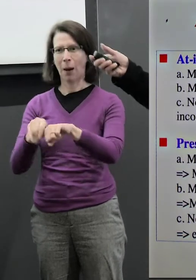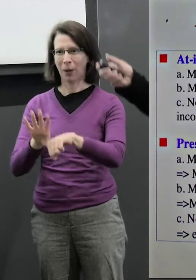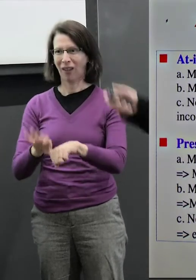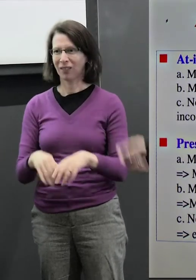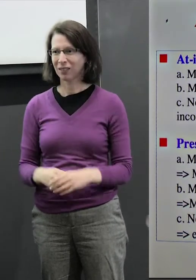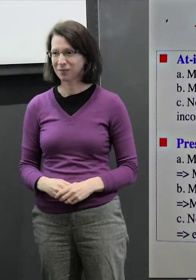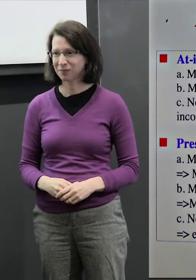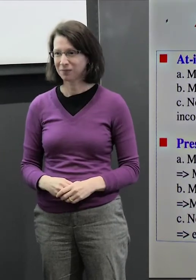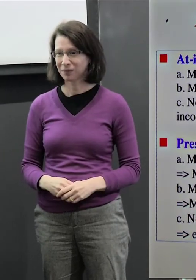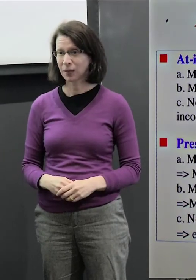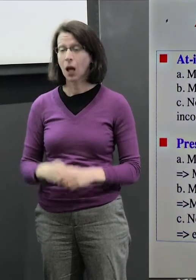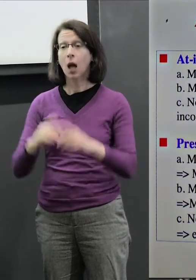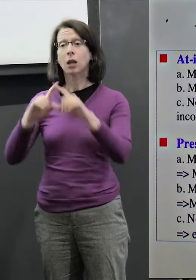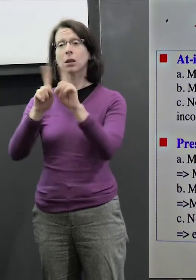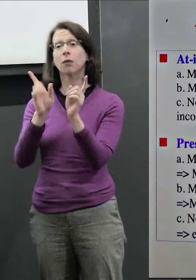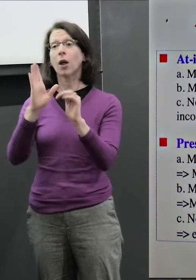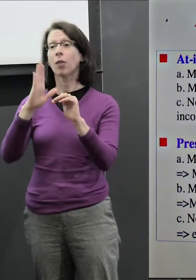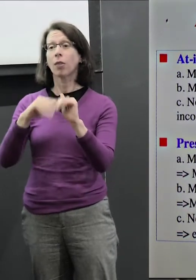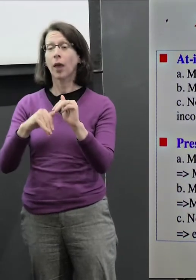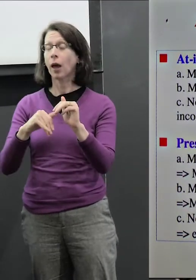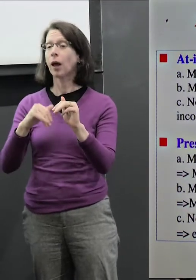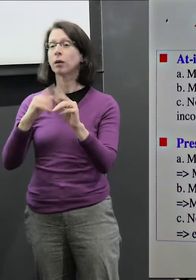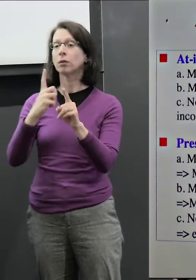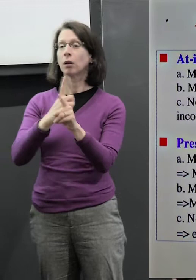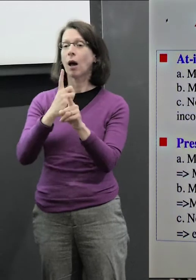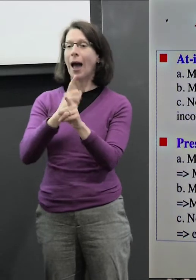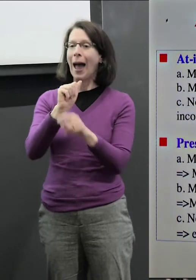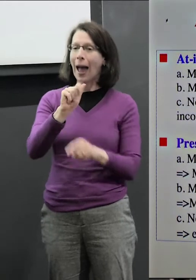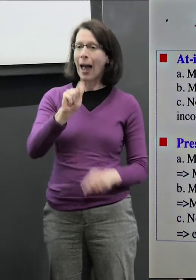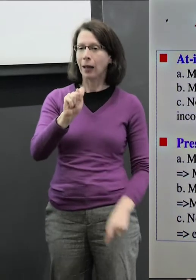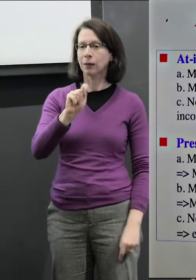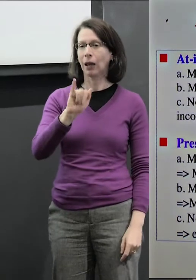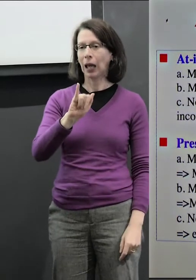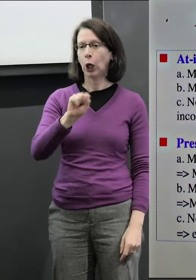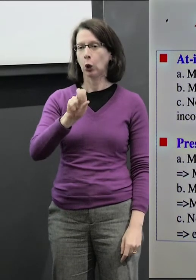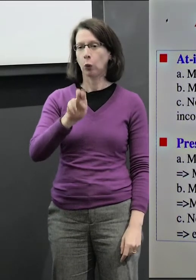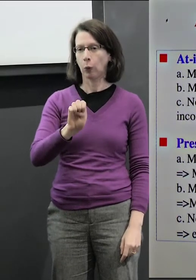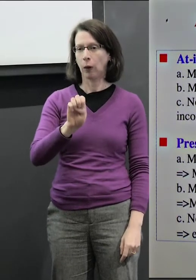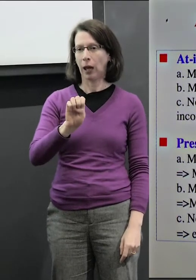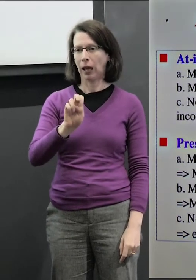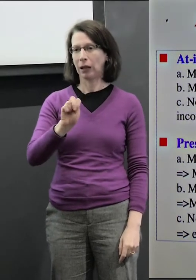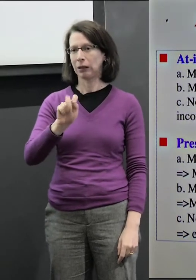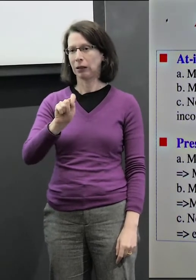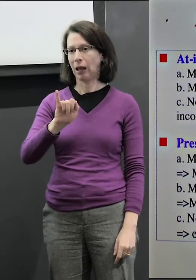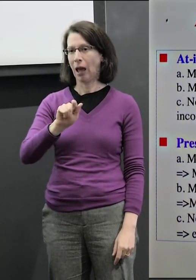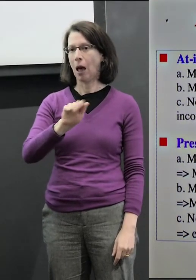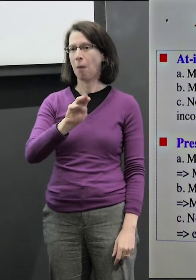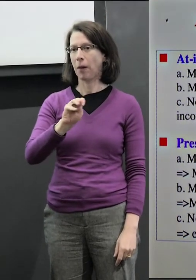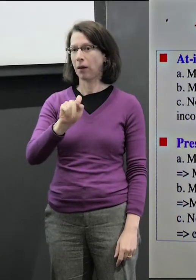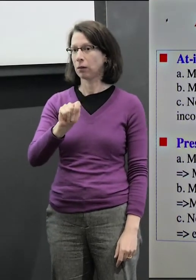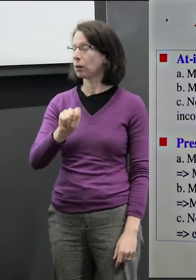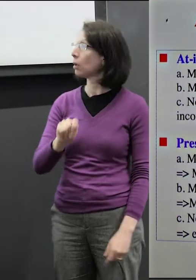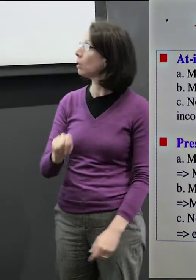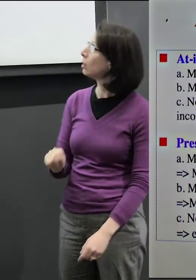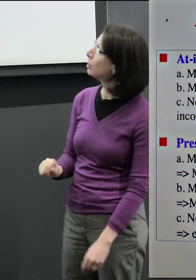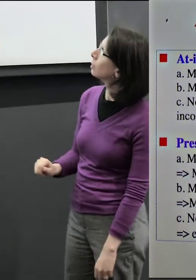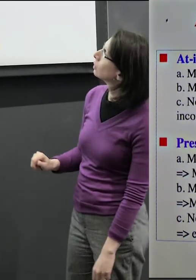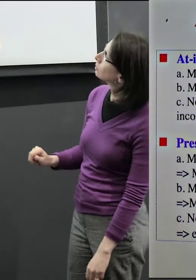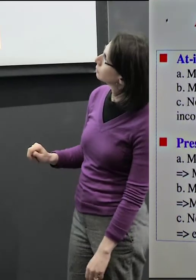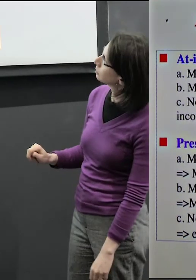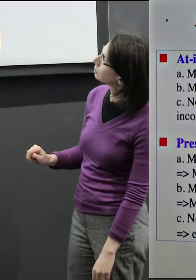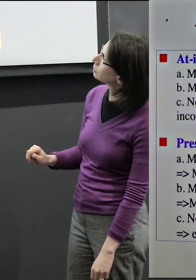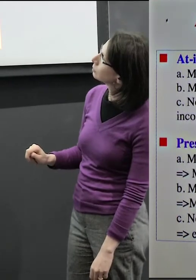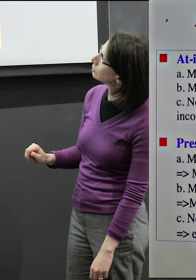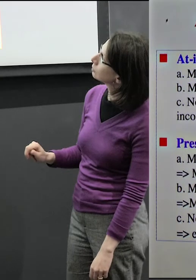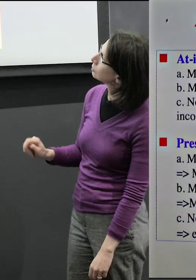different from what would happen with a normal at-issue entailment. So none of my colleagues advises any student who's incompetent. Now you